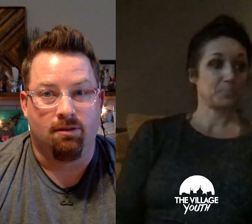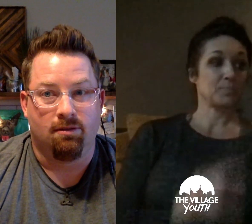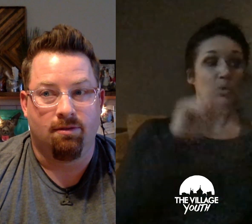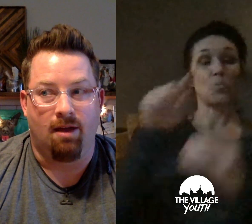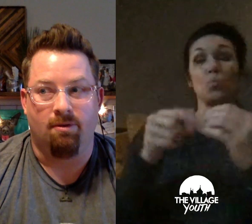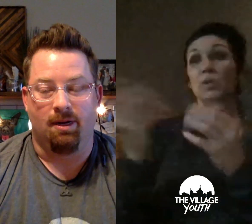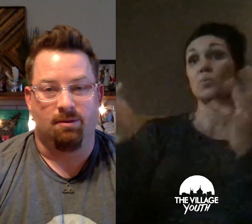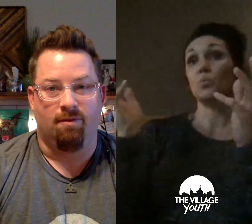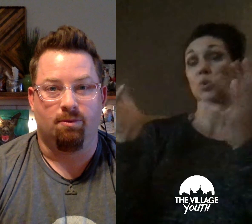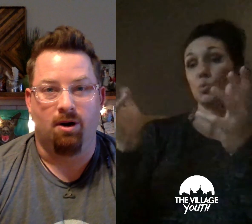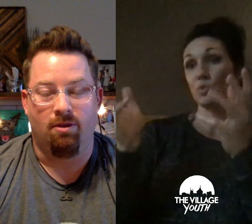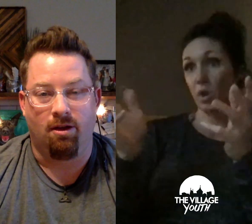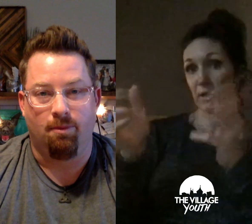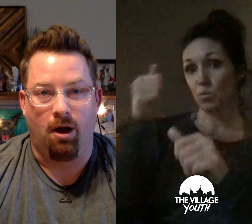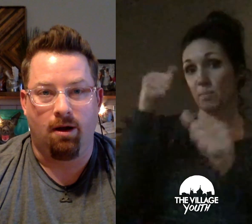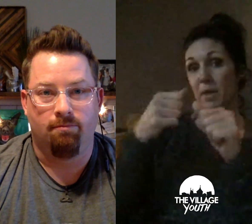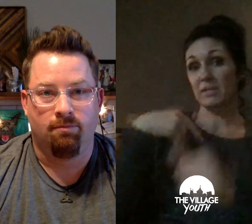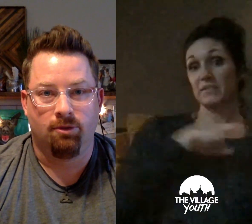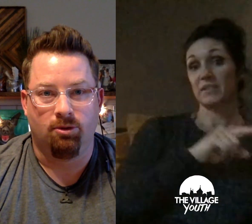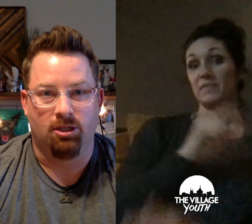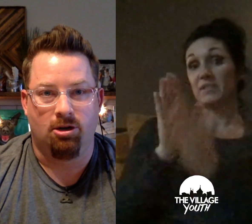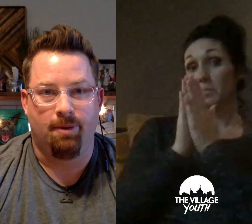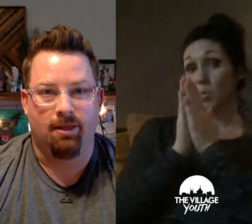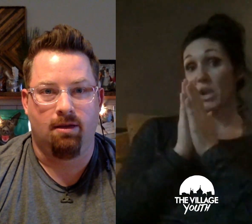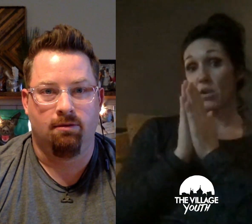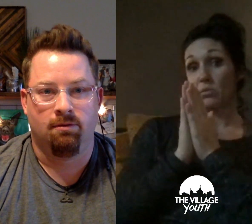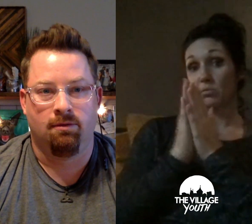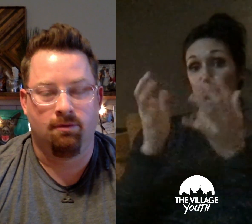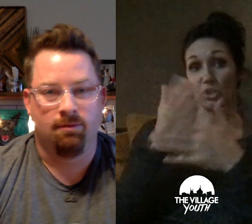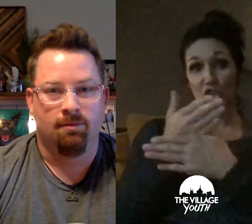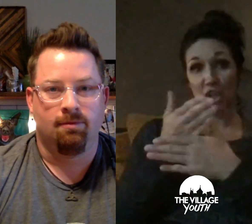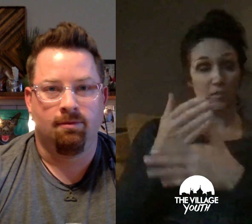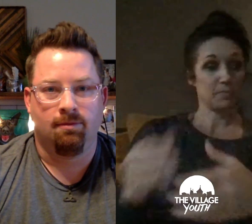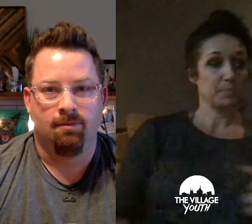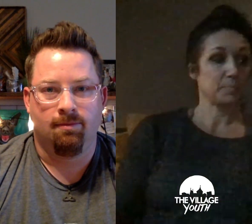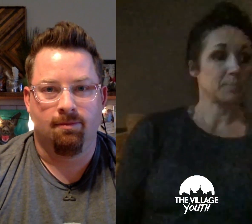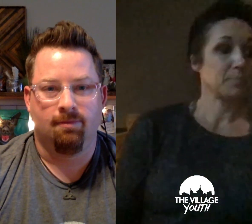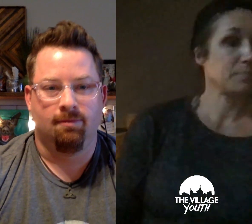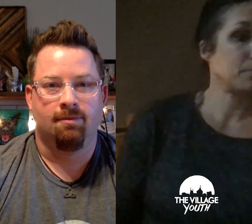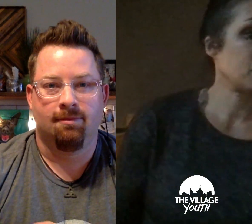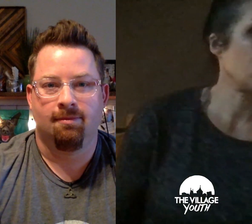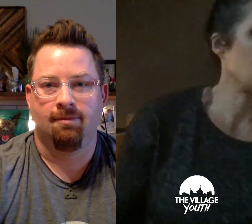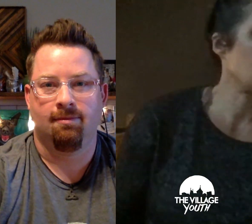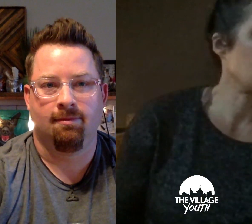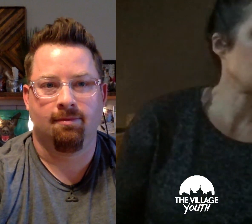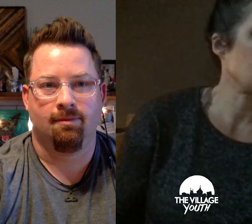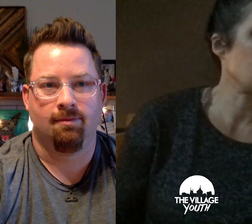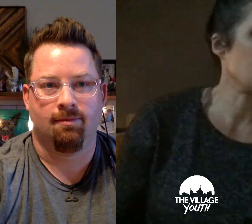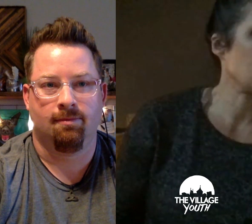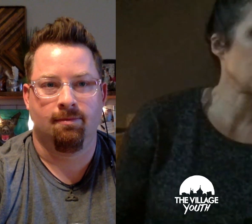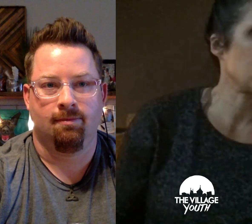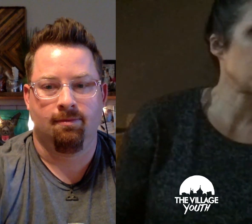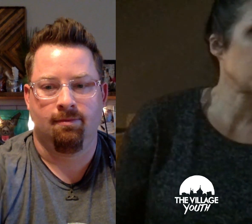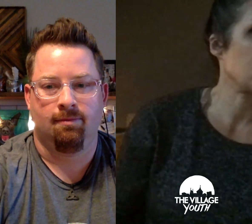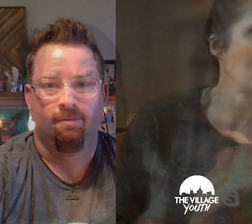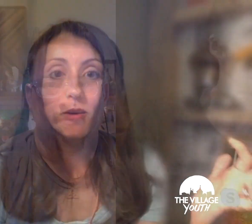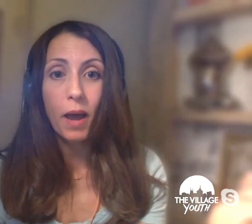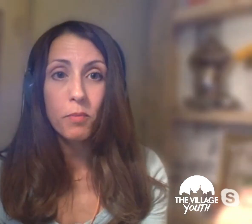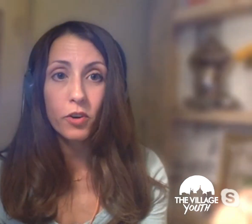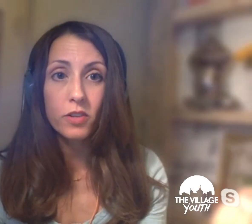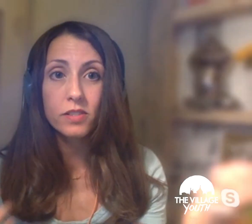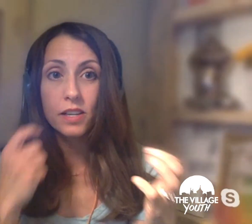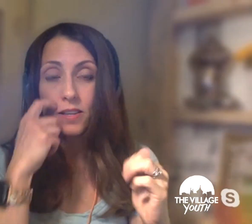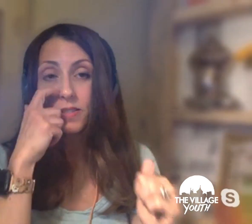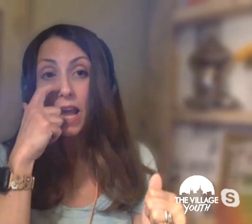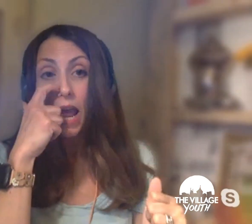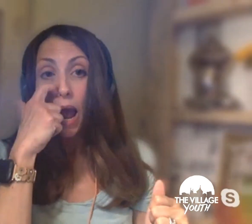talking, that reminds me of a prayer that you brought up. Do you want to share about Oh, that? yes. Want me to talk? Yes. So Chris asked me to tell you what my favorite